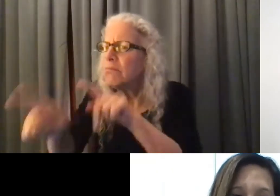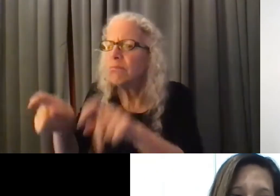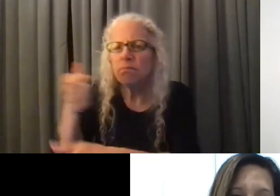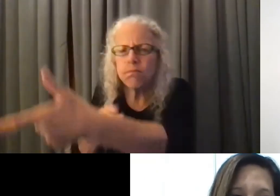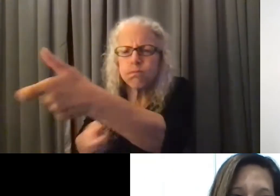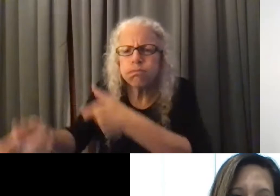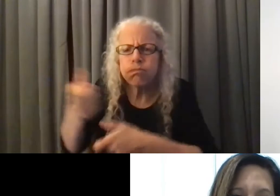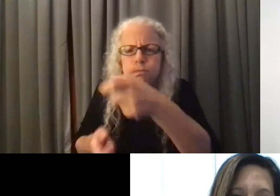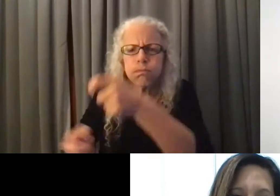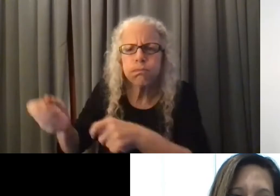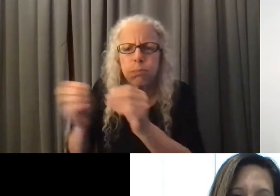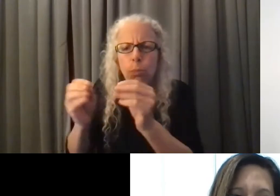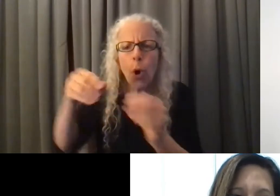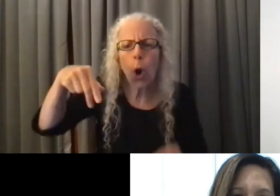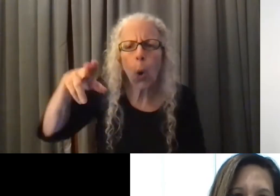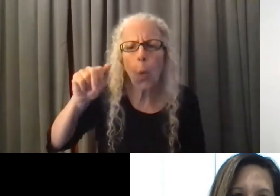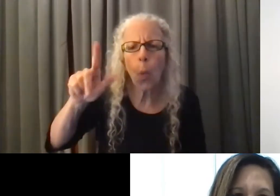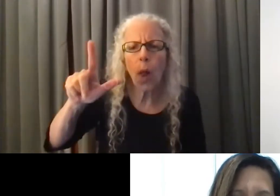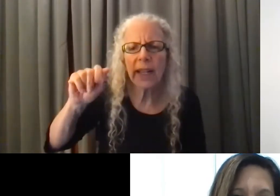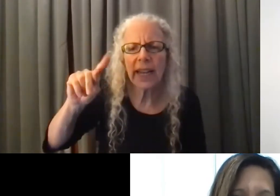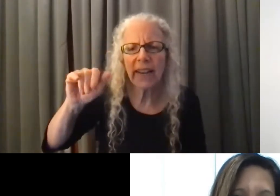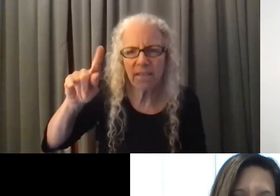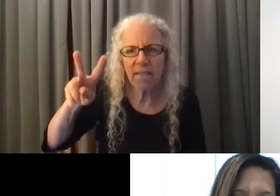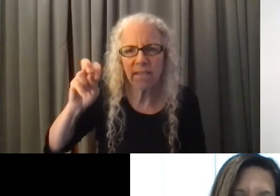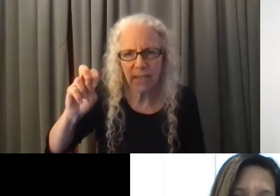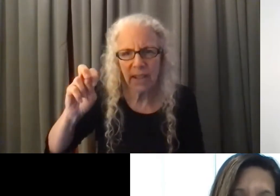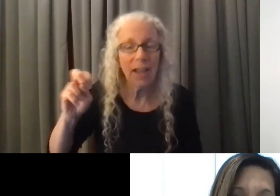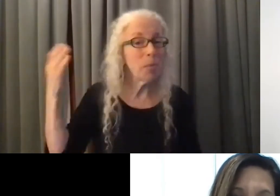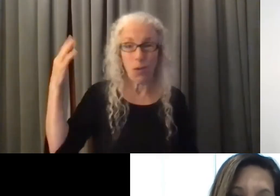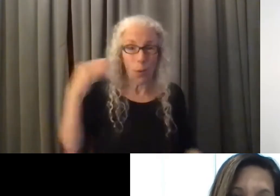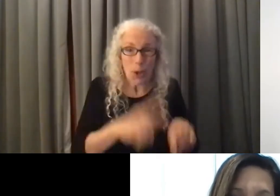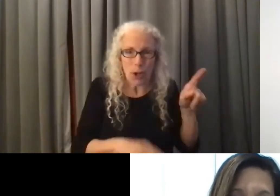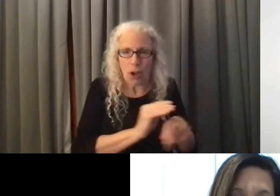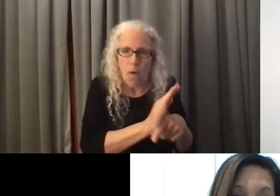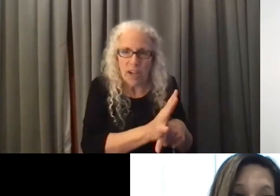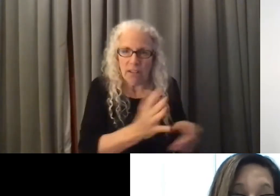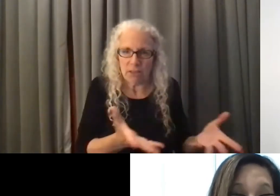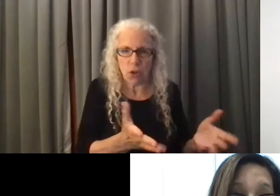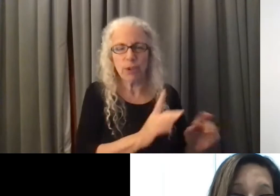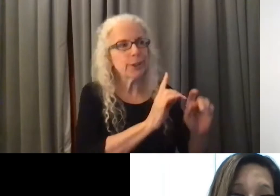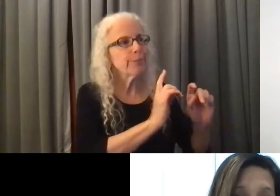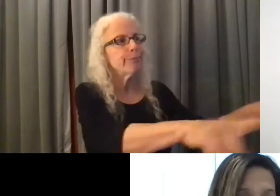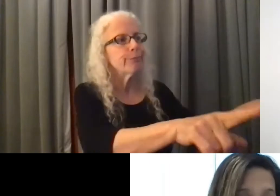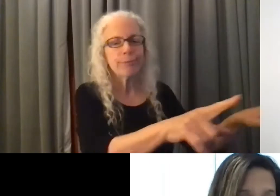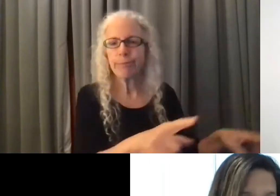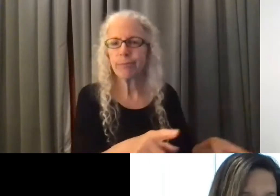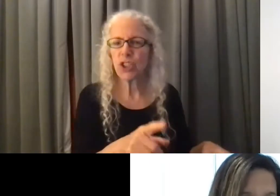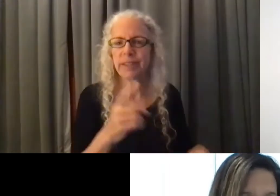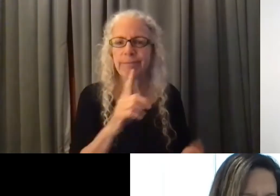time. So we certainly hope to collect some more of that qualitative data, include it in our final report. I